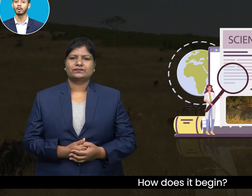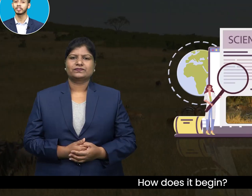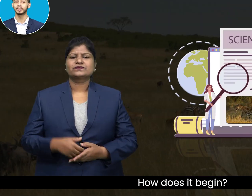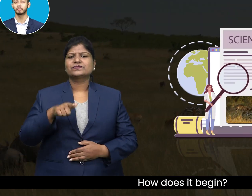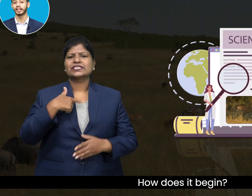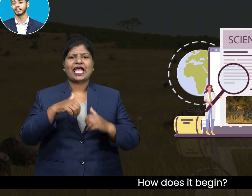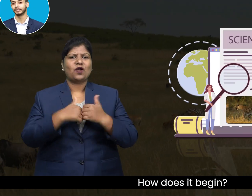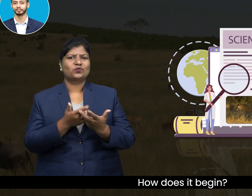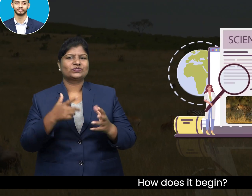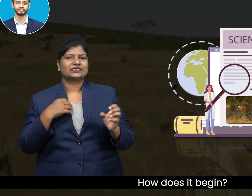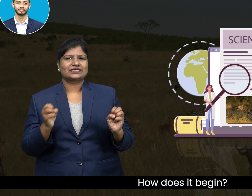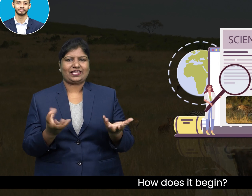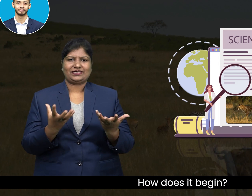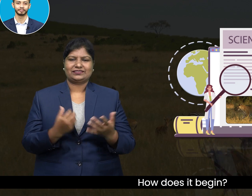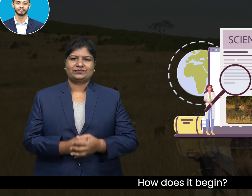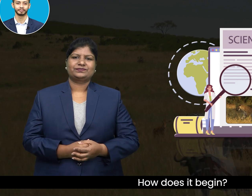How does it begin?